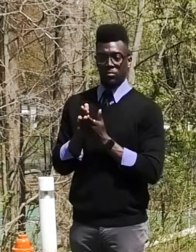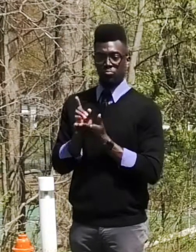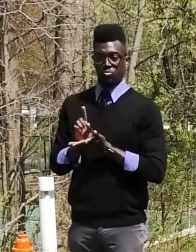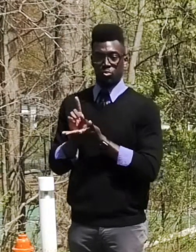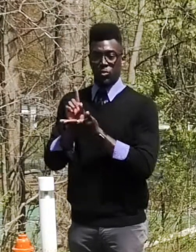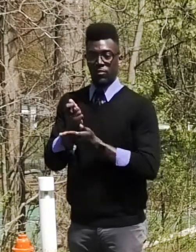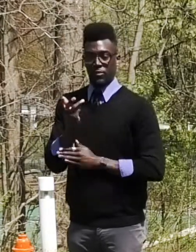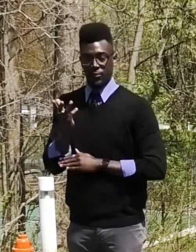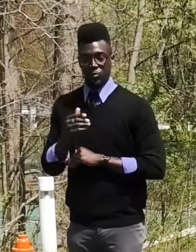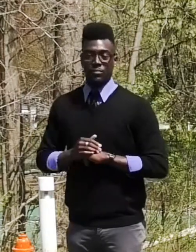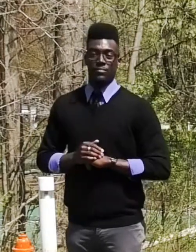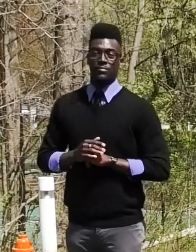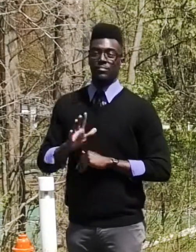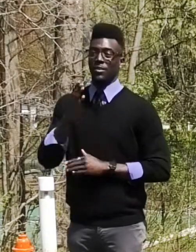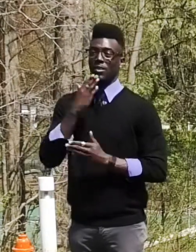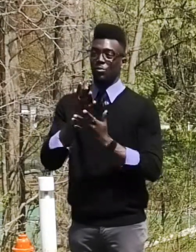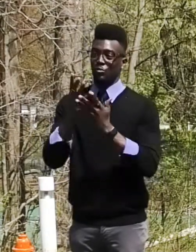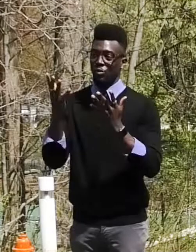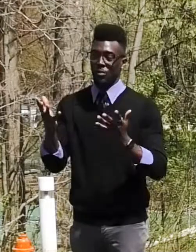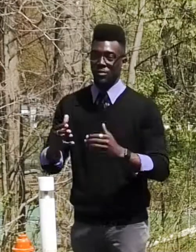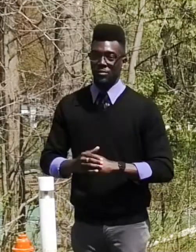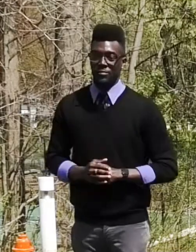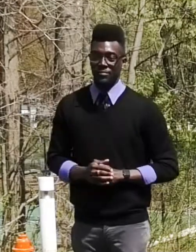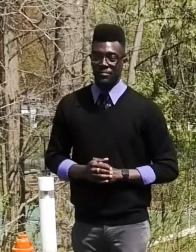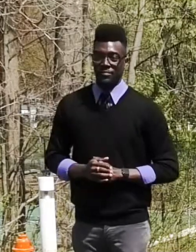few. Thank you so much.